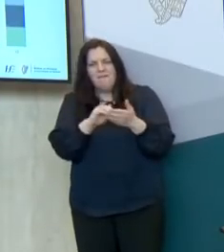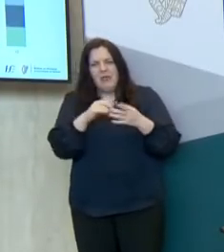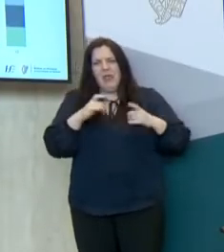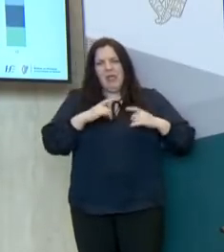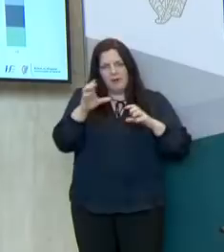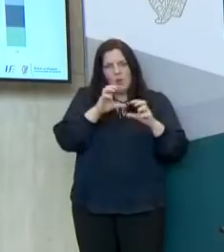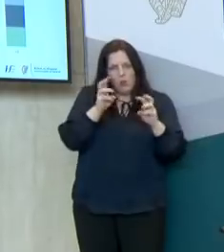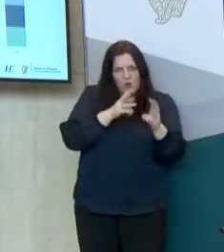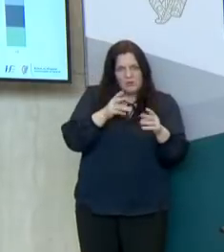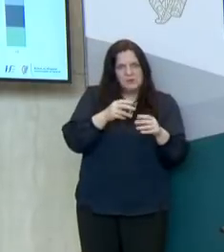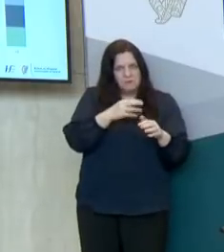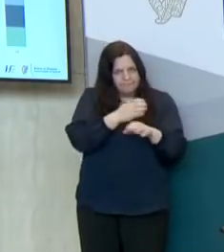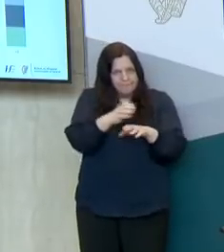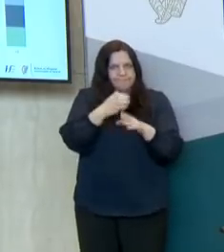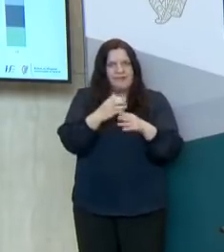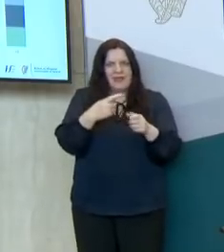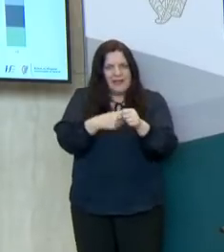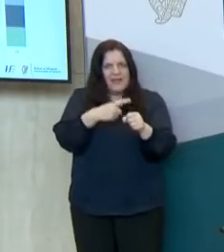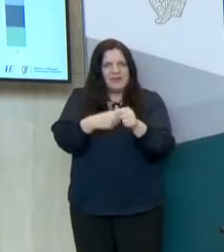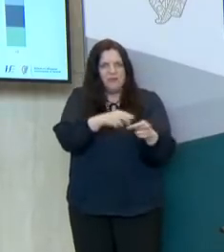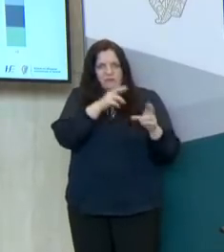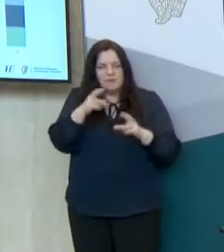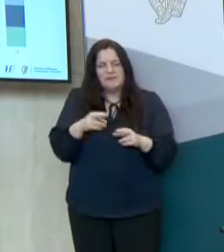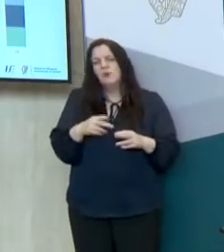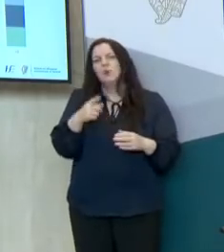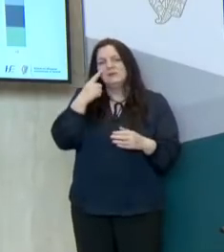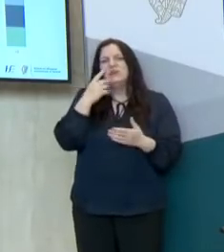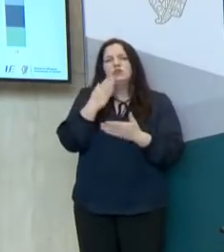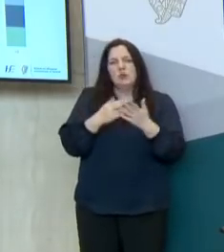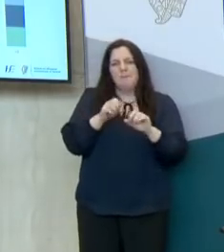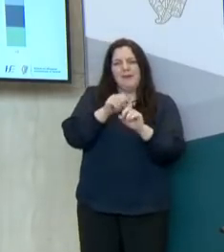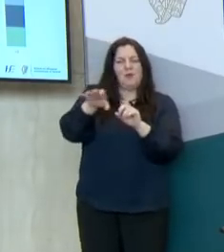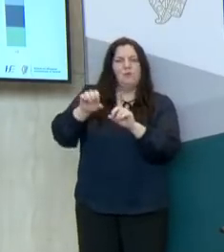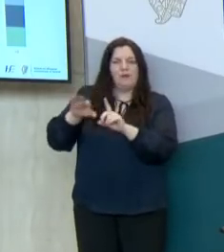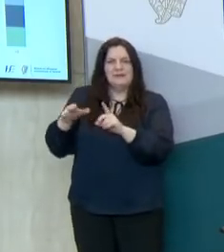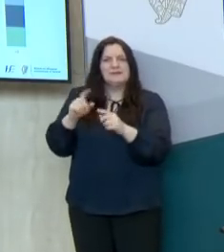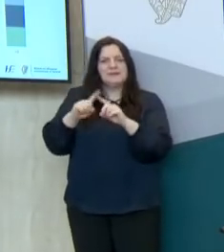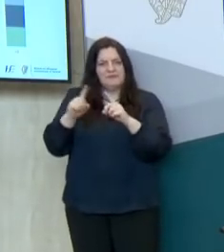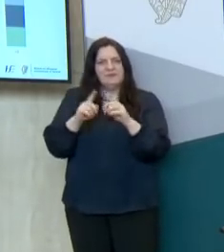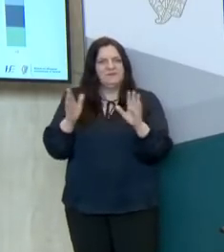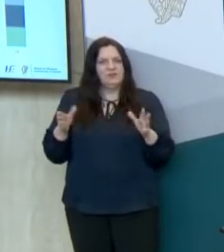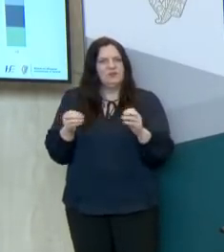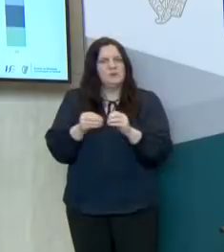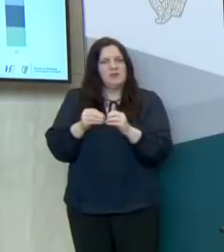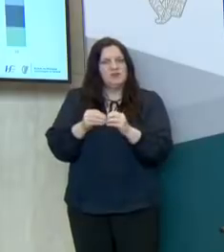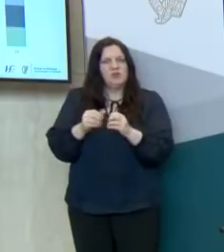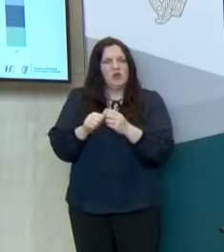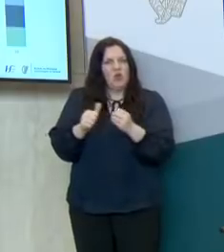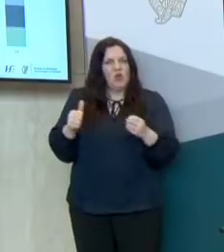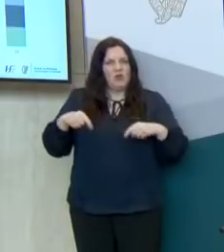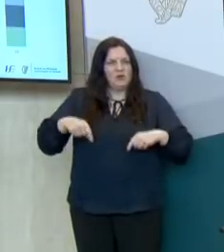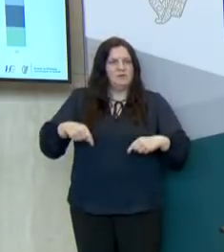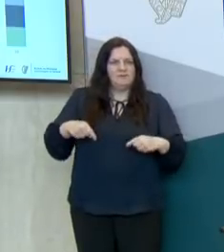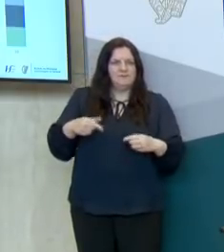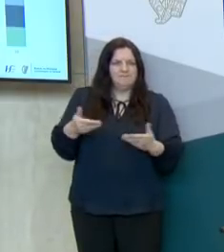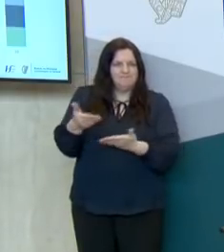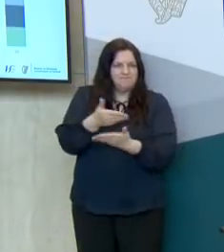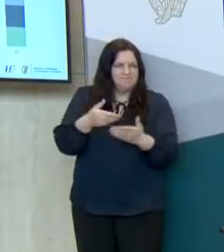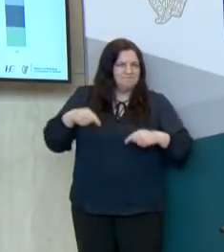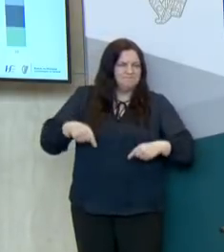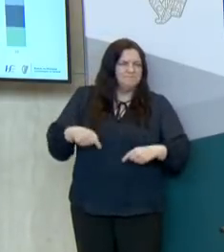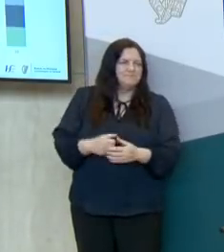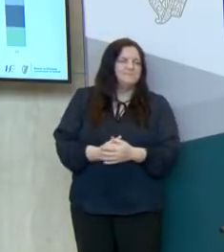re-emergence of outbreaks in various settings that have been mentioned in previous